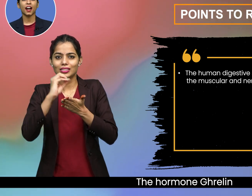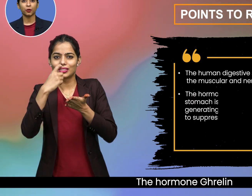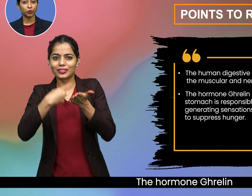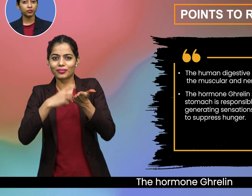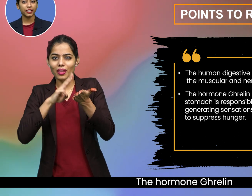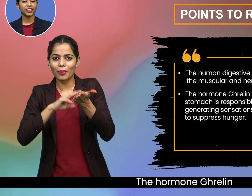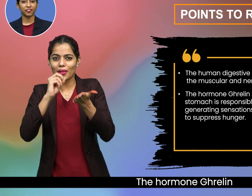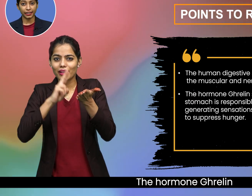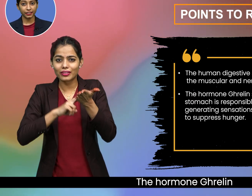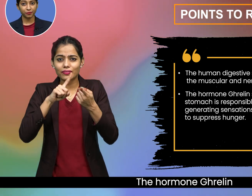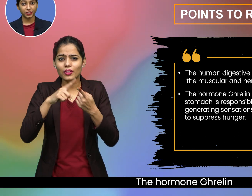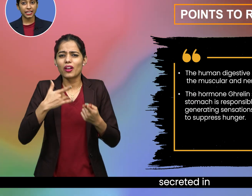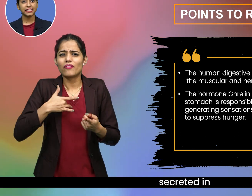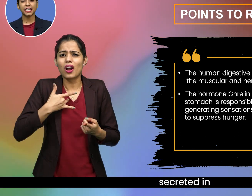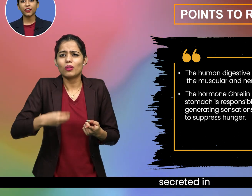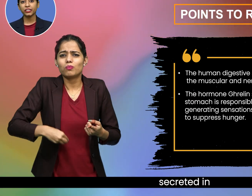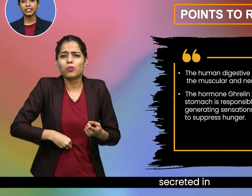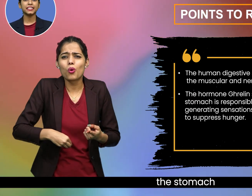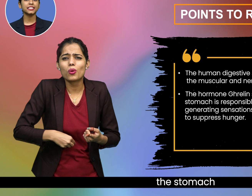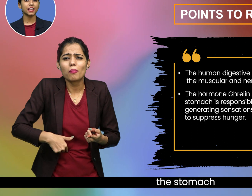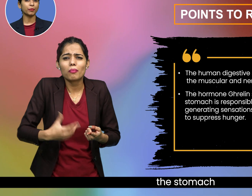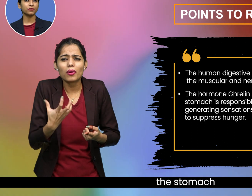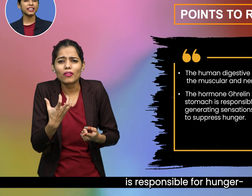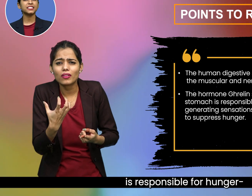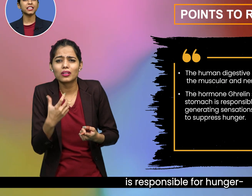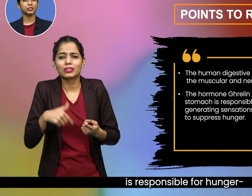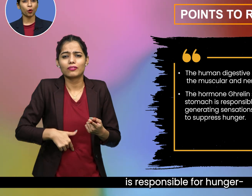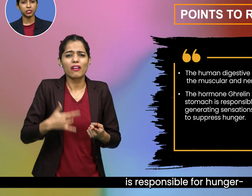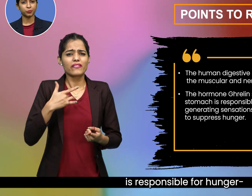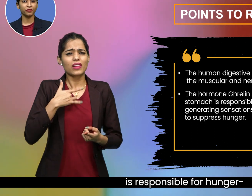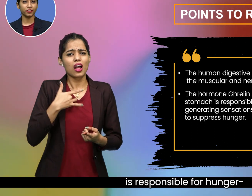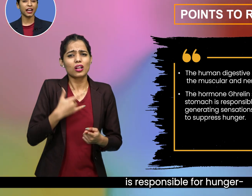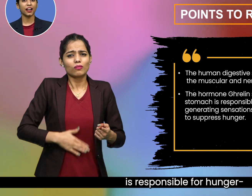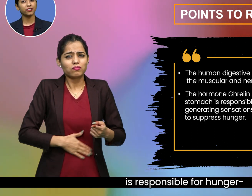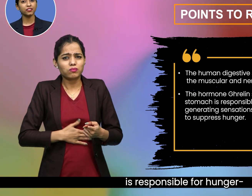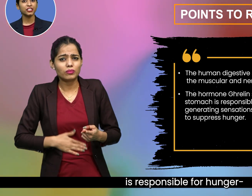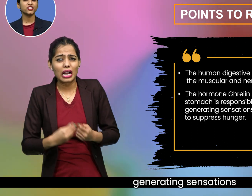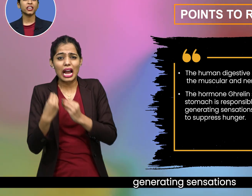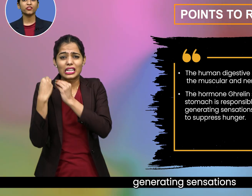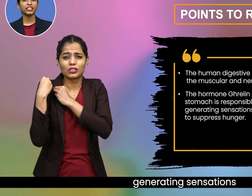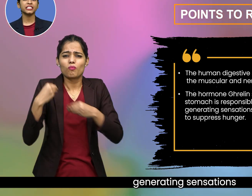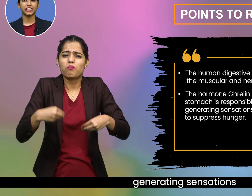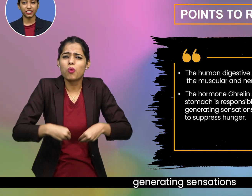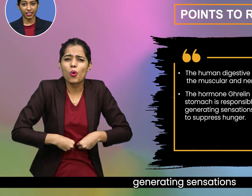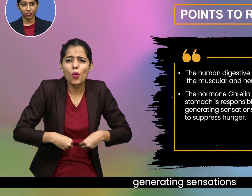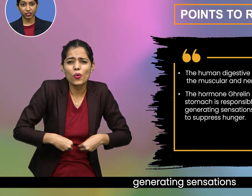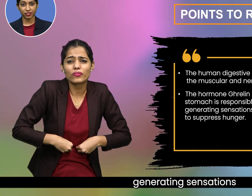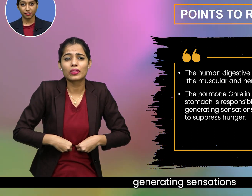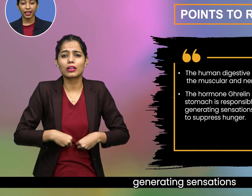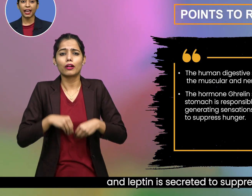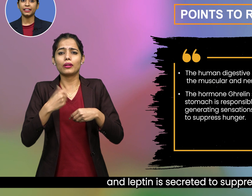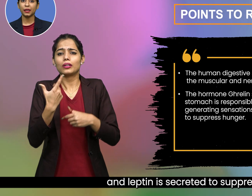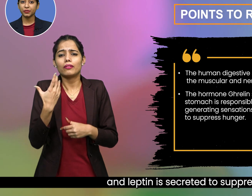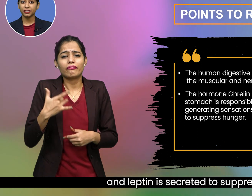The hormone ghrelin is secreted in the stomach, is responsible for hunger generating